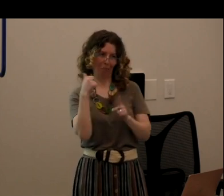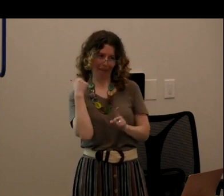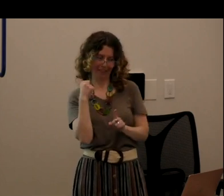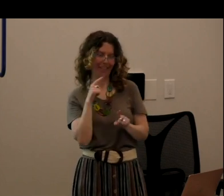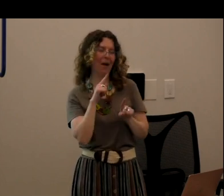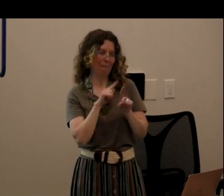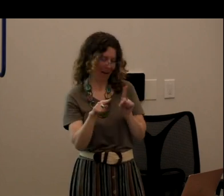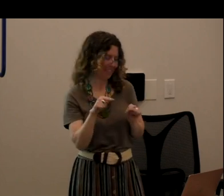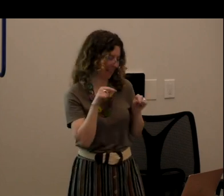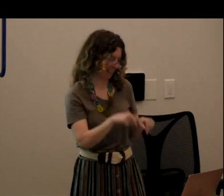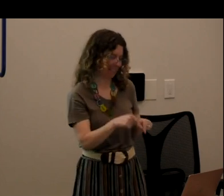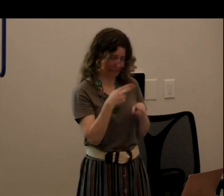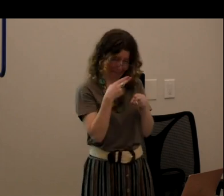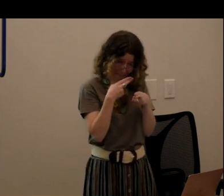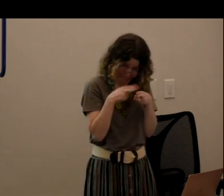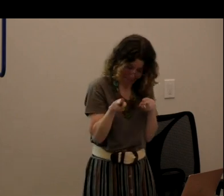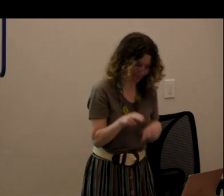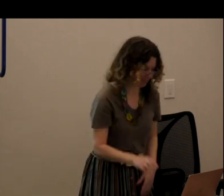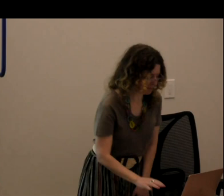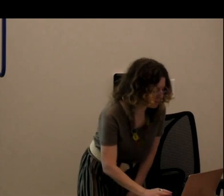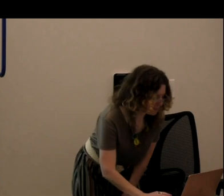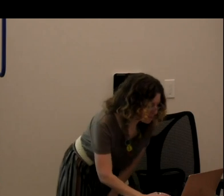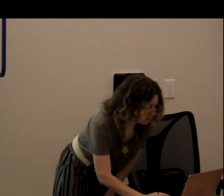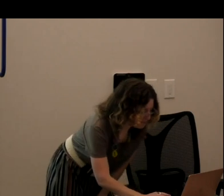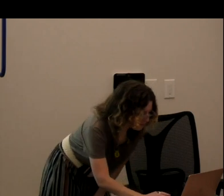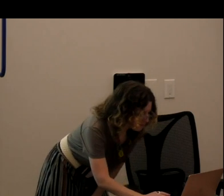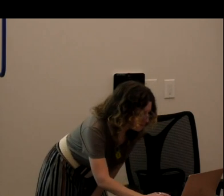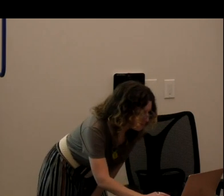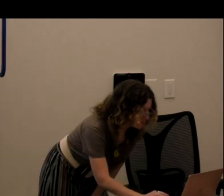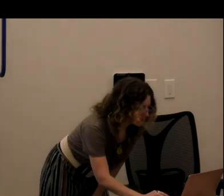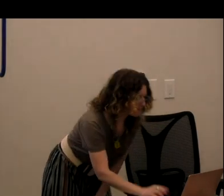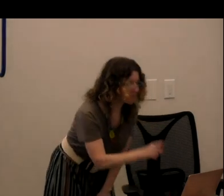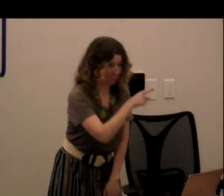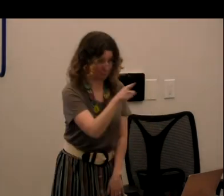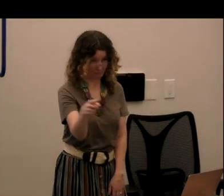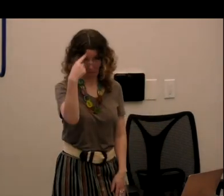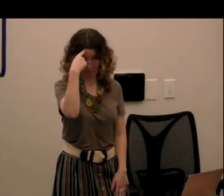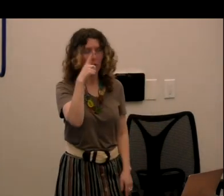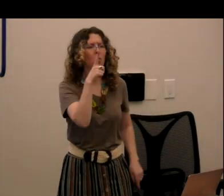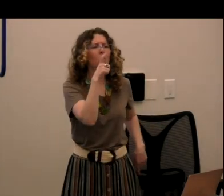do teach a full course about this, and so this is just touching on the surface.